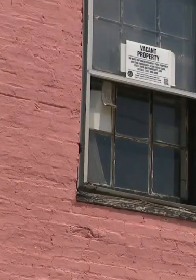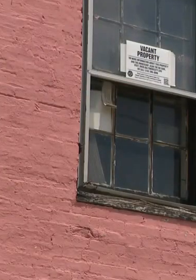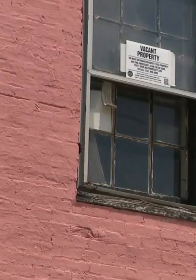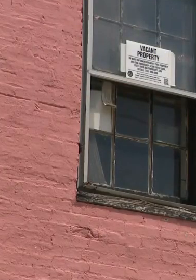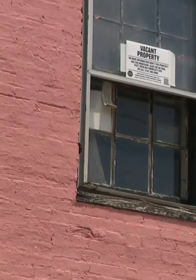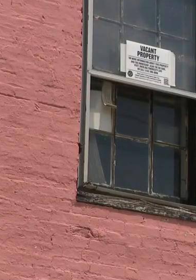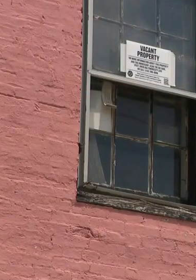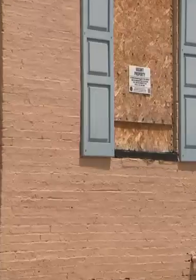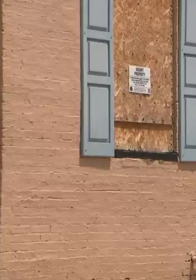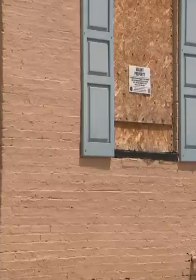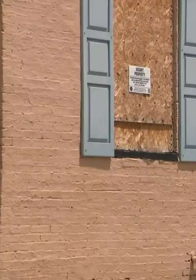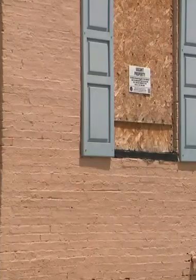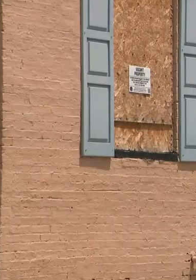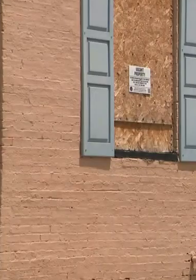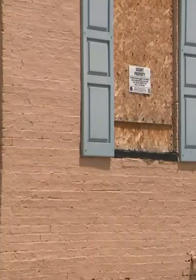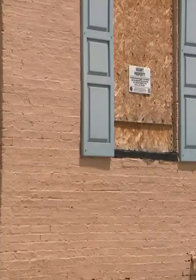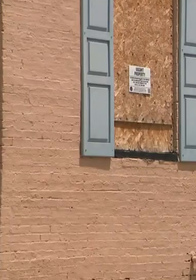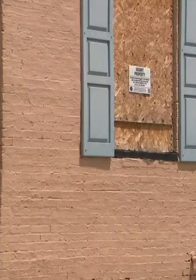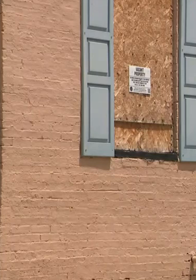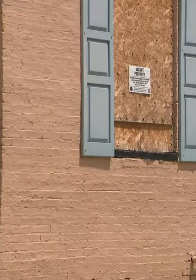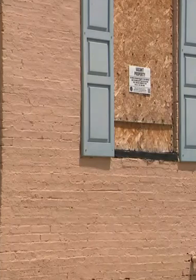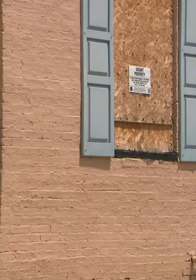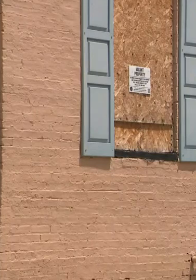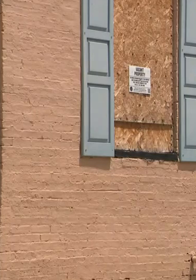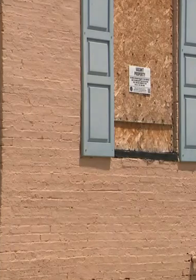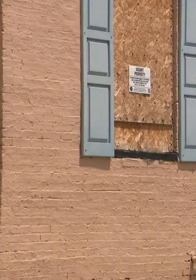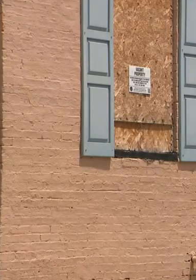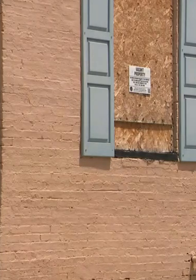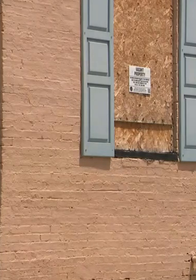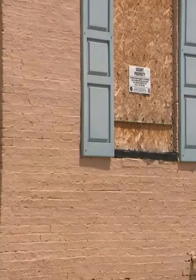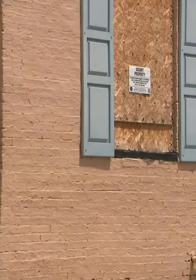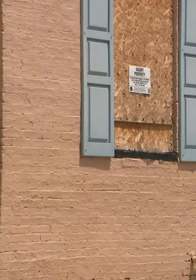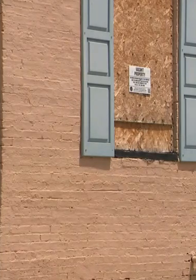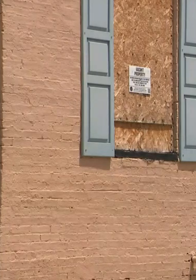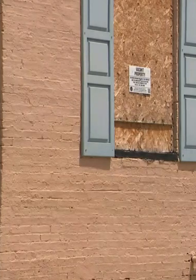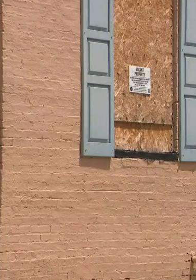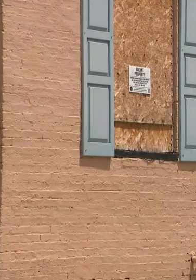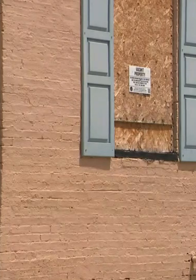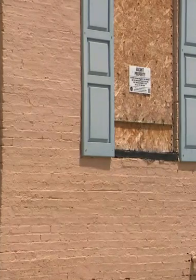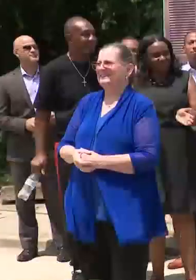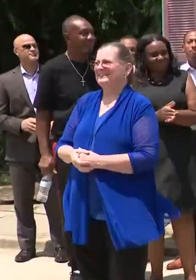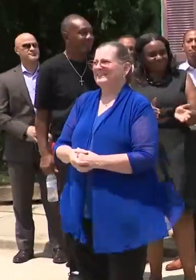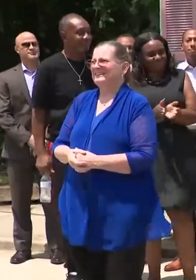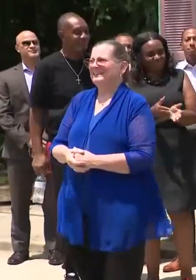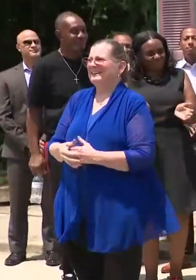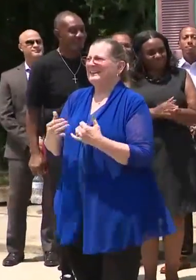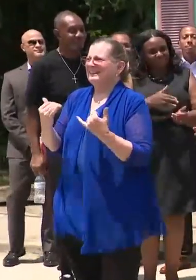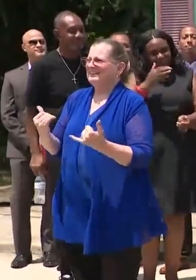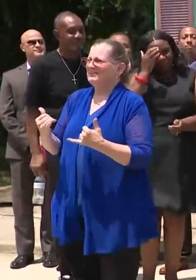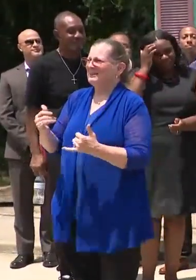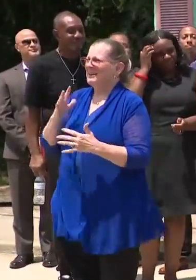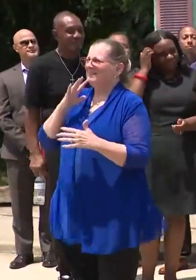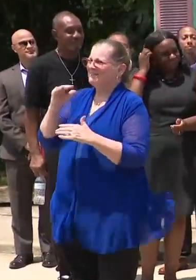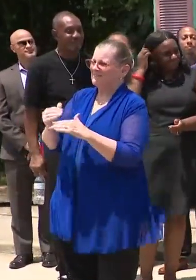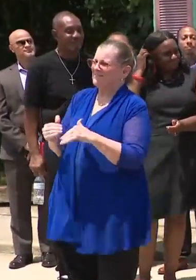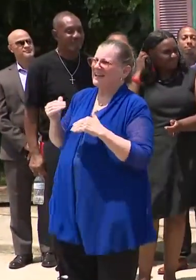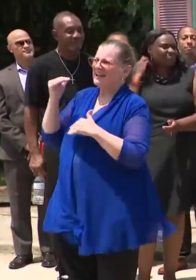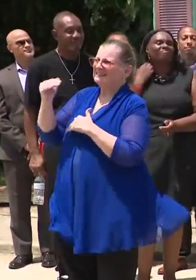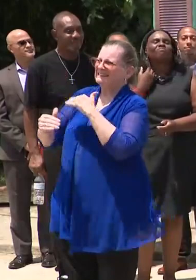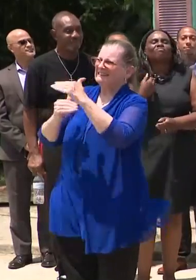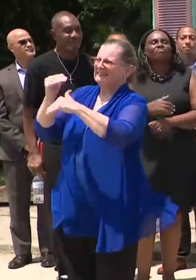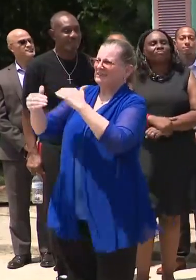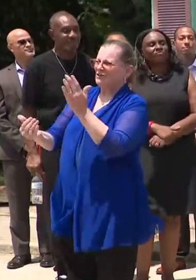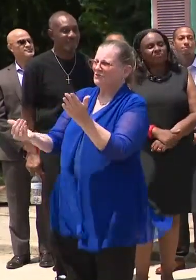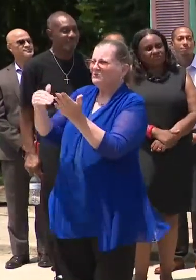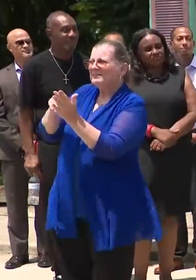renovated by Black Women Build Baltimore for future home ownership opportunities. This will advance the redevelopment of those properties in the